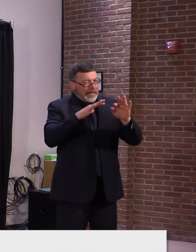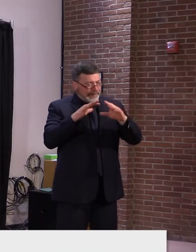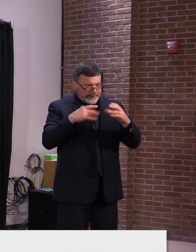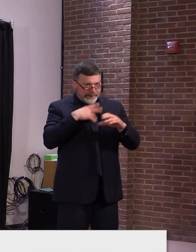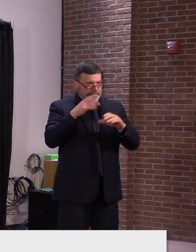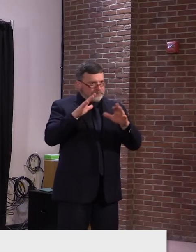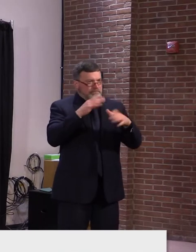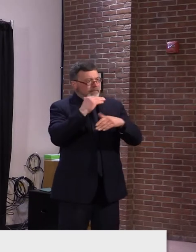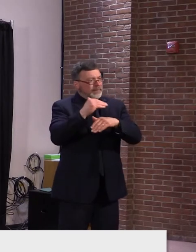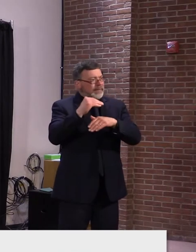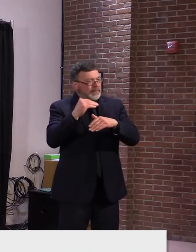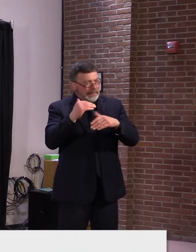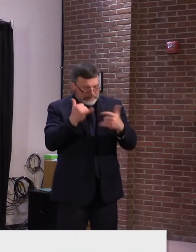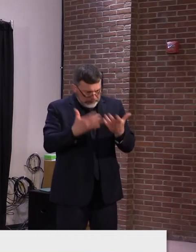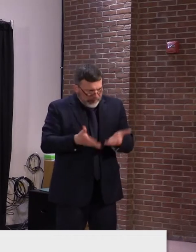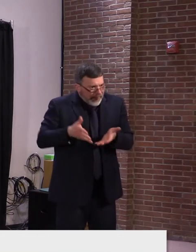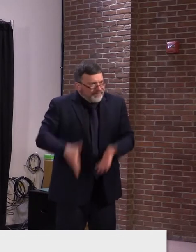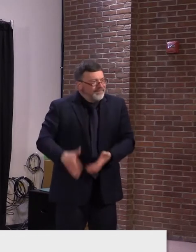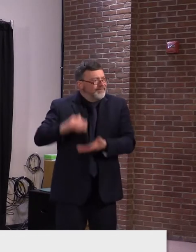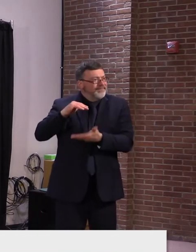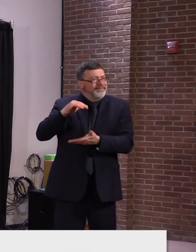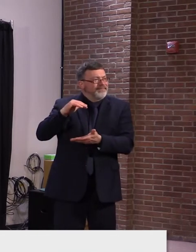it as much as we had hoped.